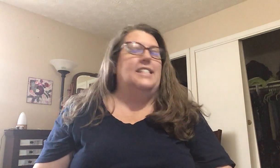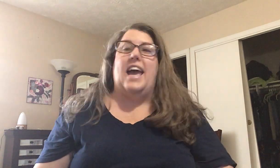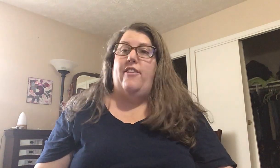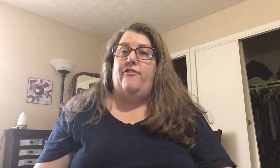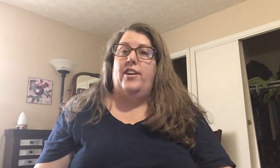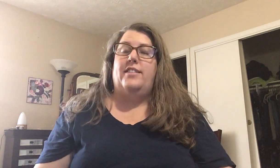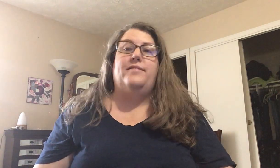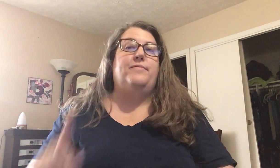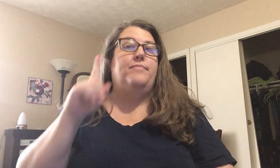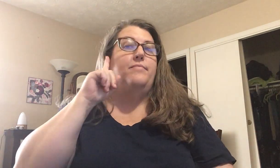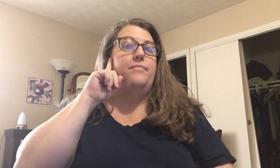Deaf.